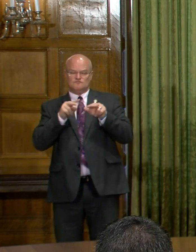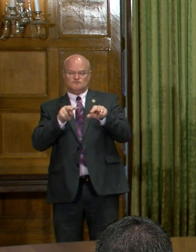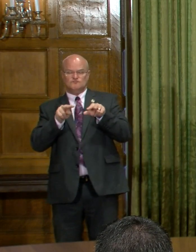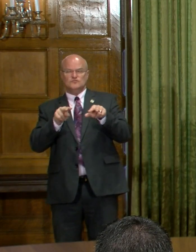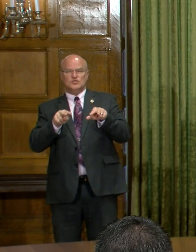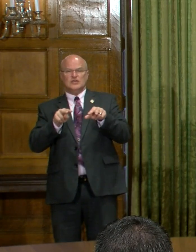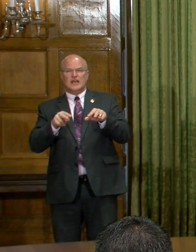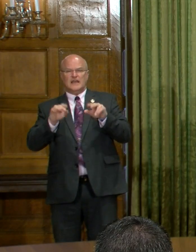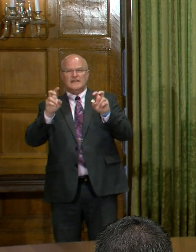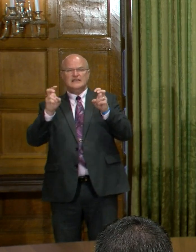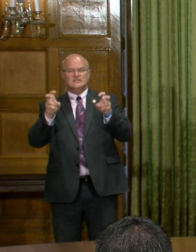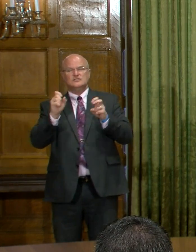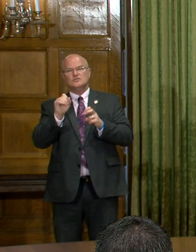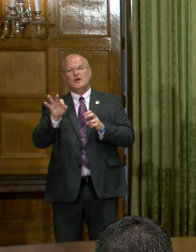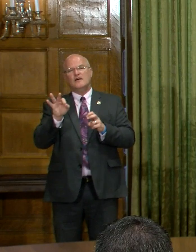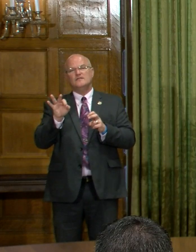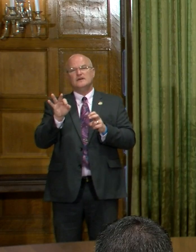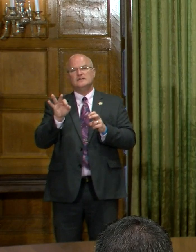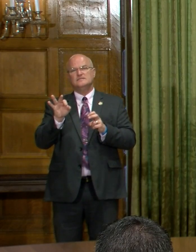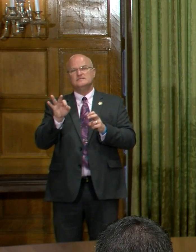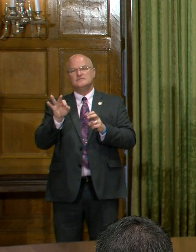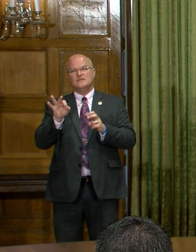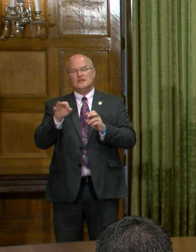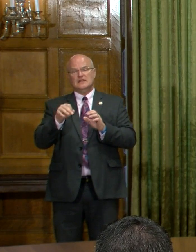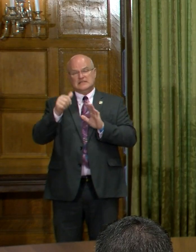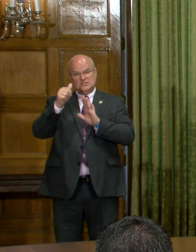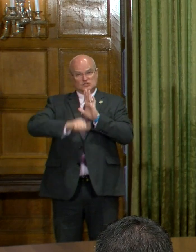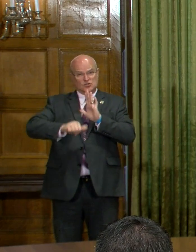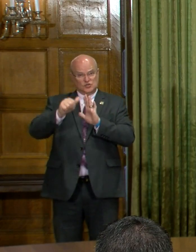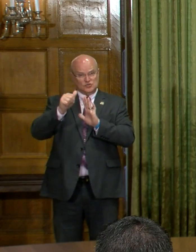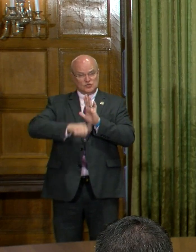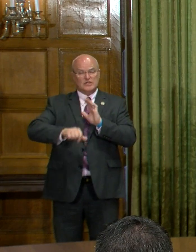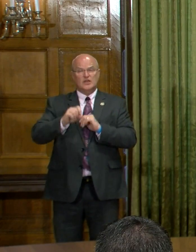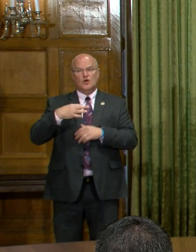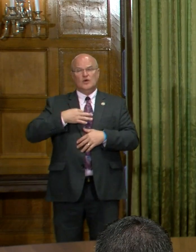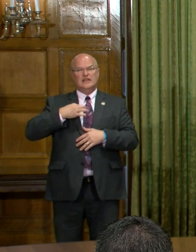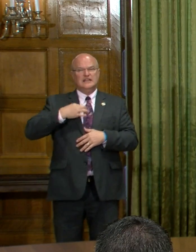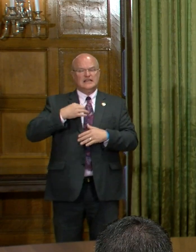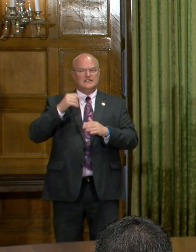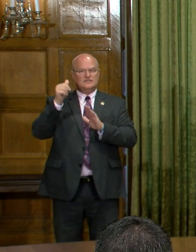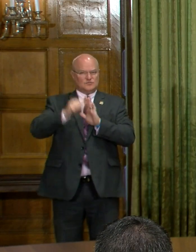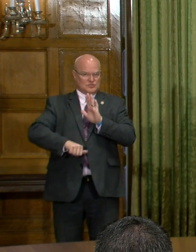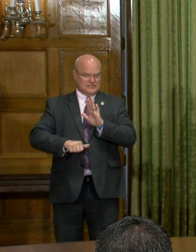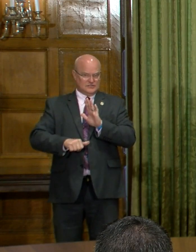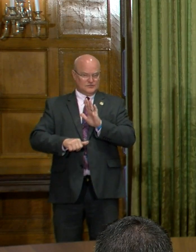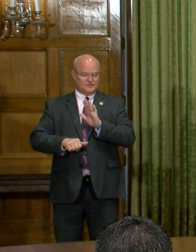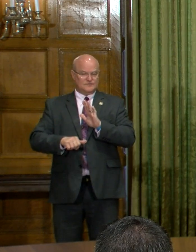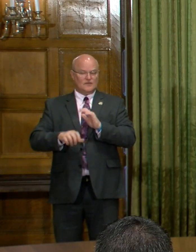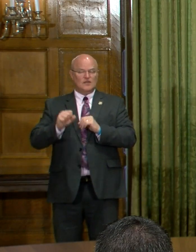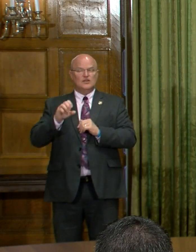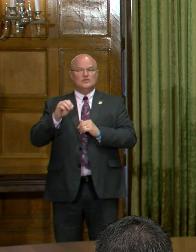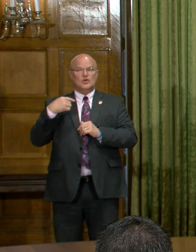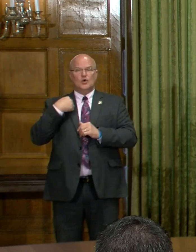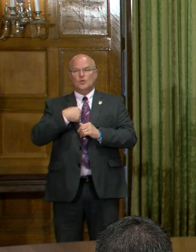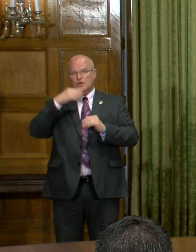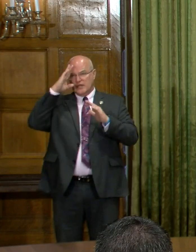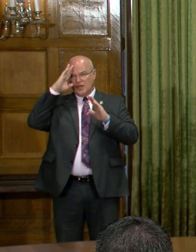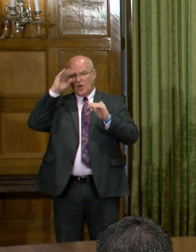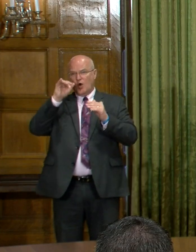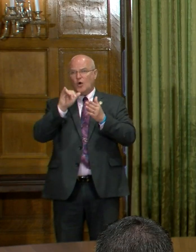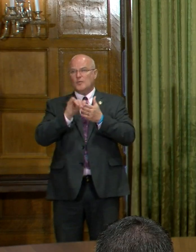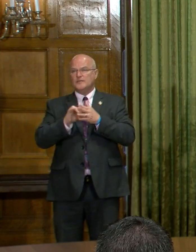at the issue of elective surgery or elective procedures. And so we hope